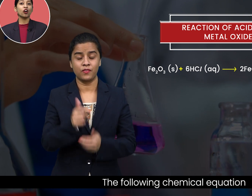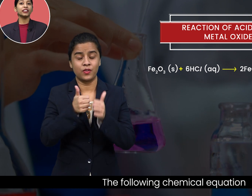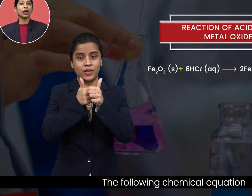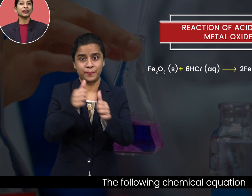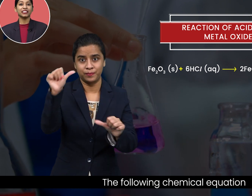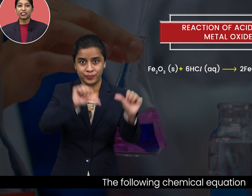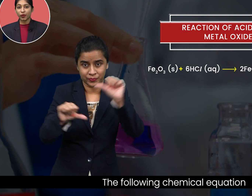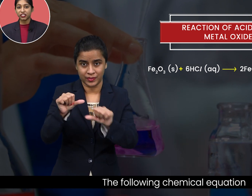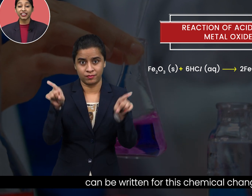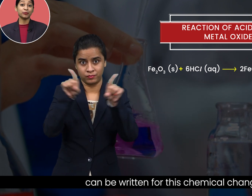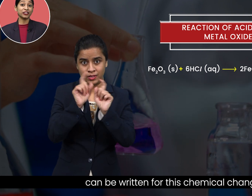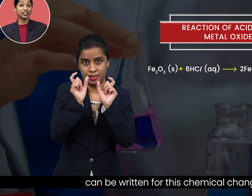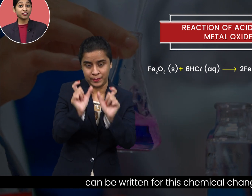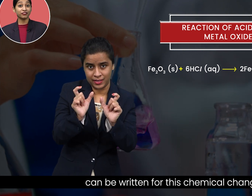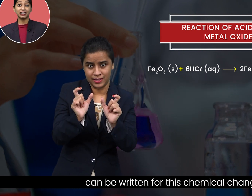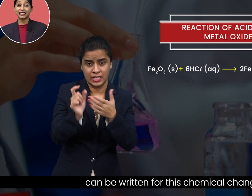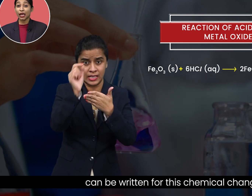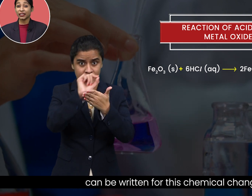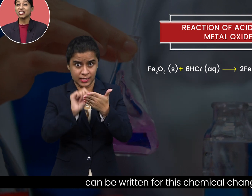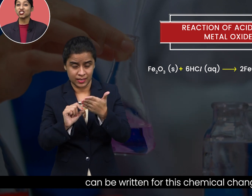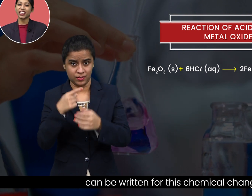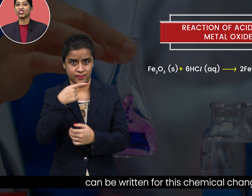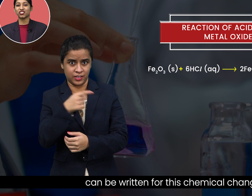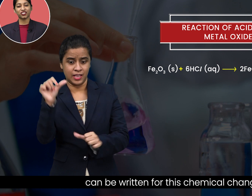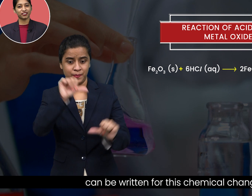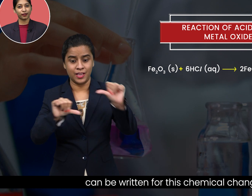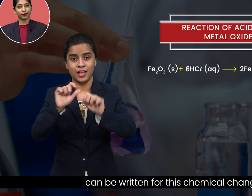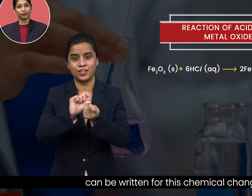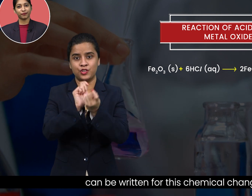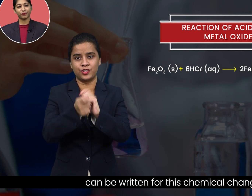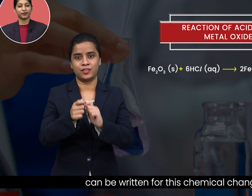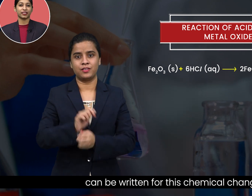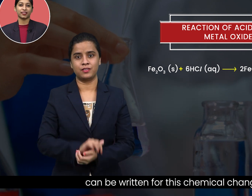The following chemical equation can be written for this chemical change.